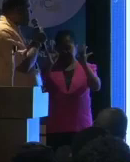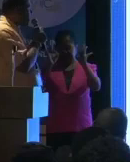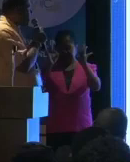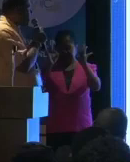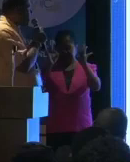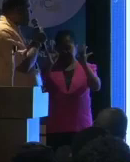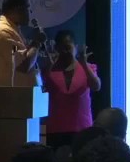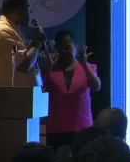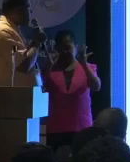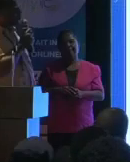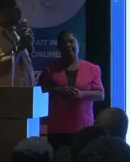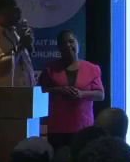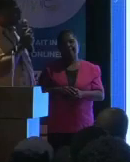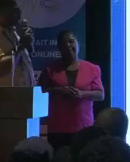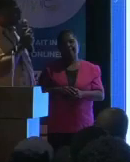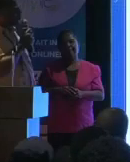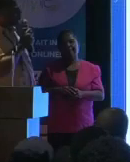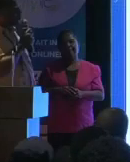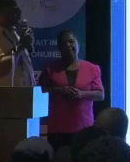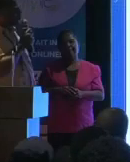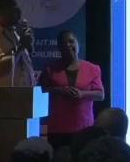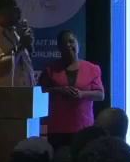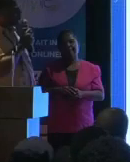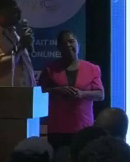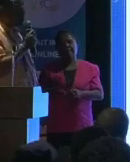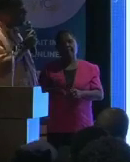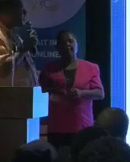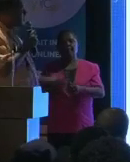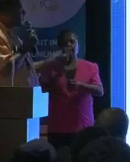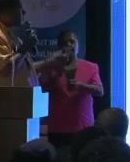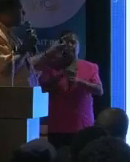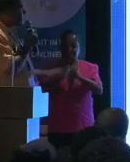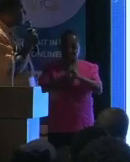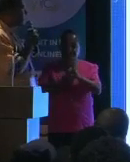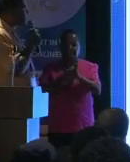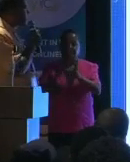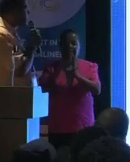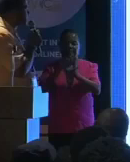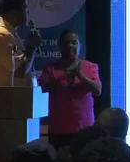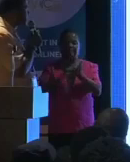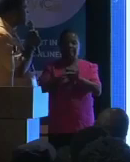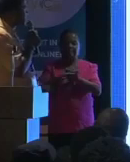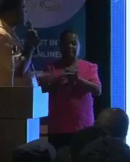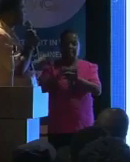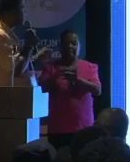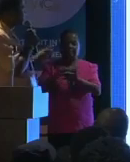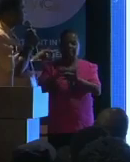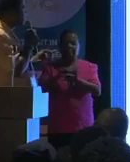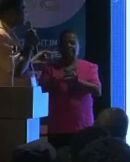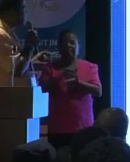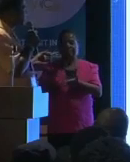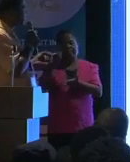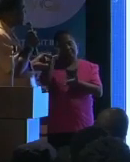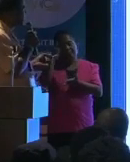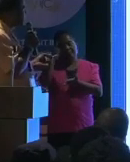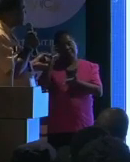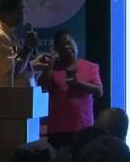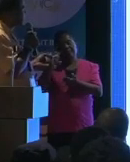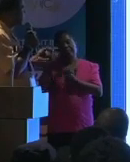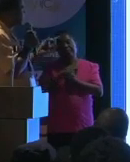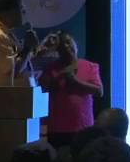Always put your company, the employer TIN. That's the TIN. Name of